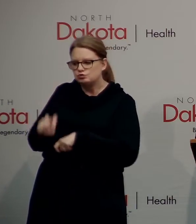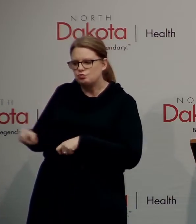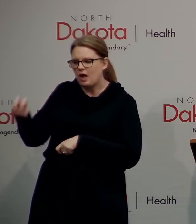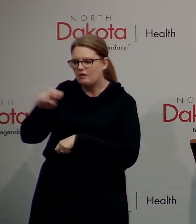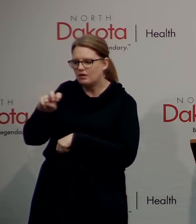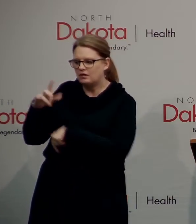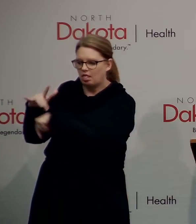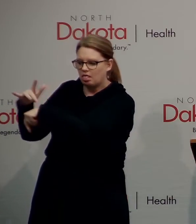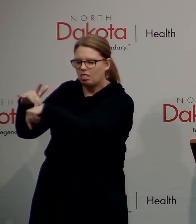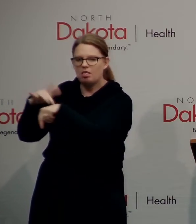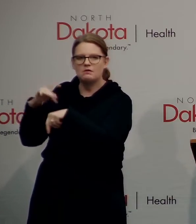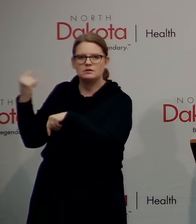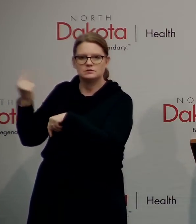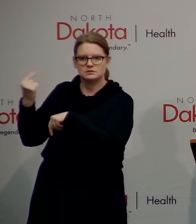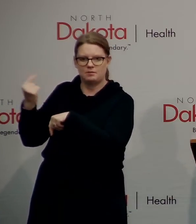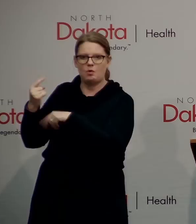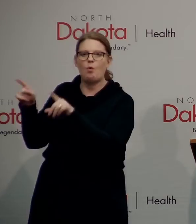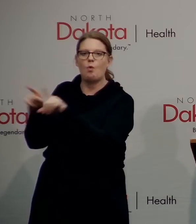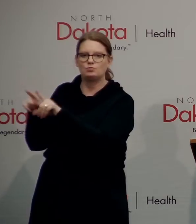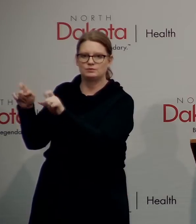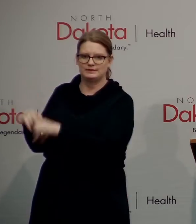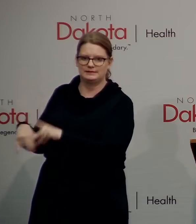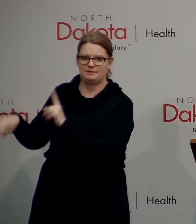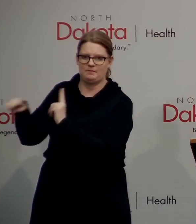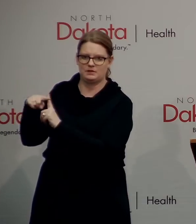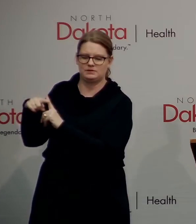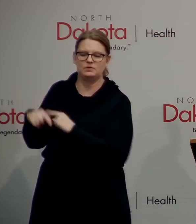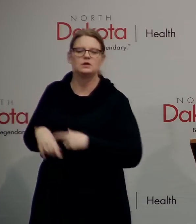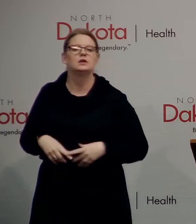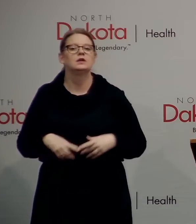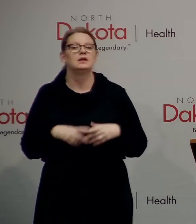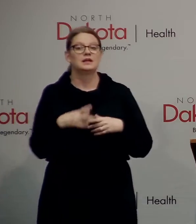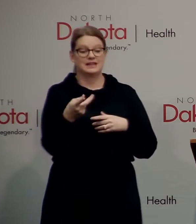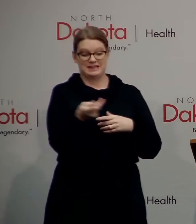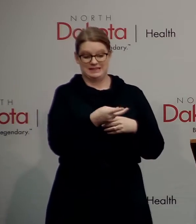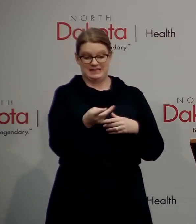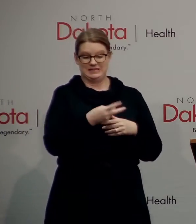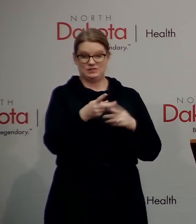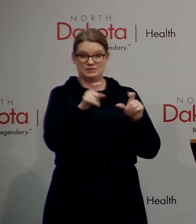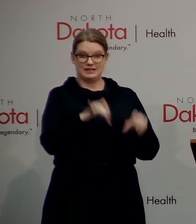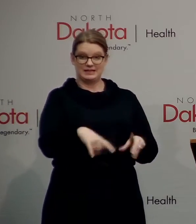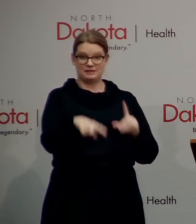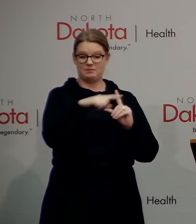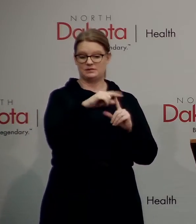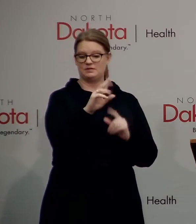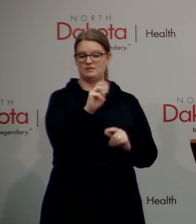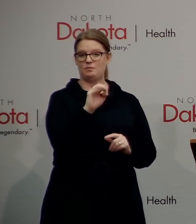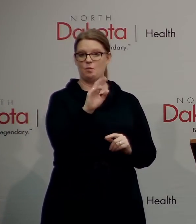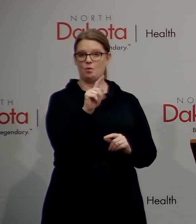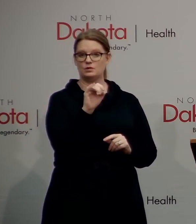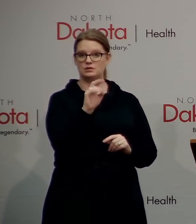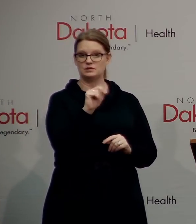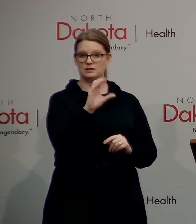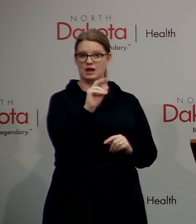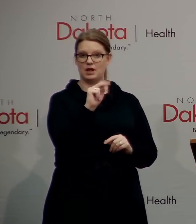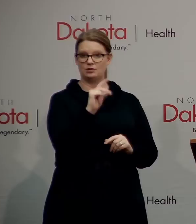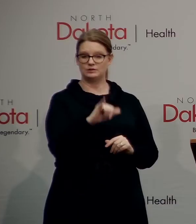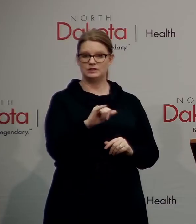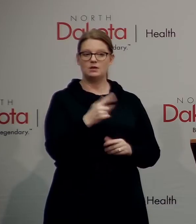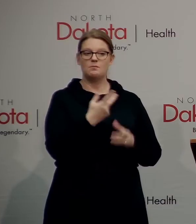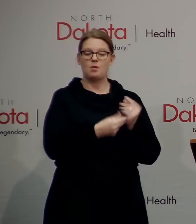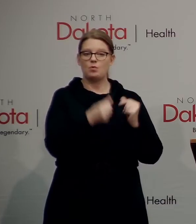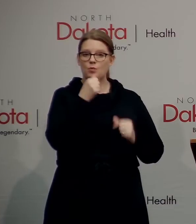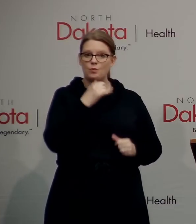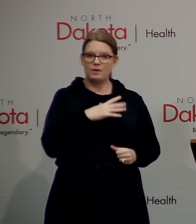in contact with someone who also had tested positive. The individuals who tested positive for Morton County are both